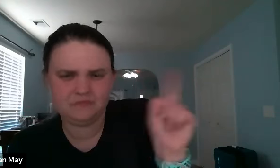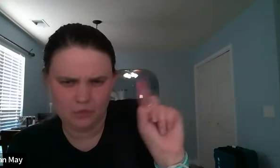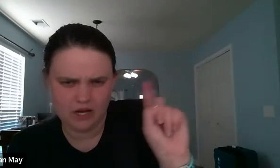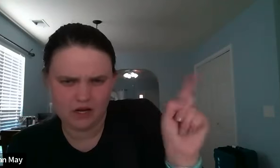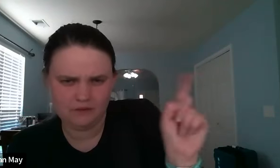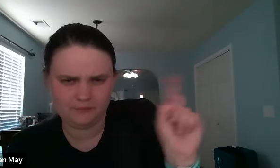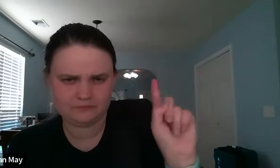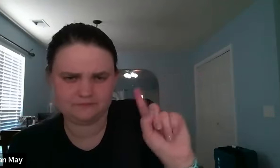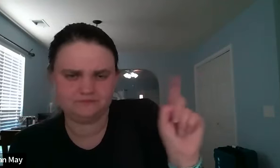Where.